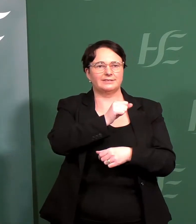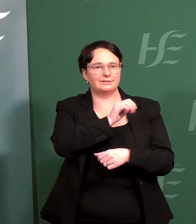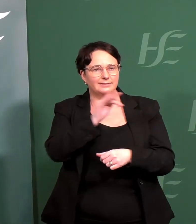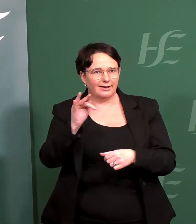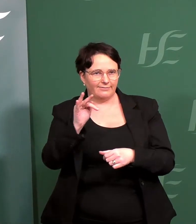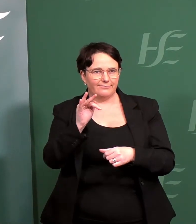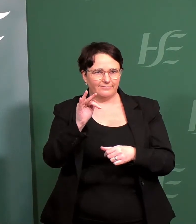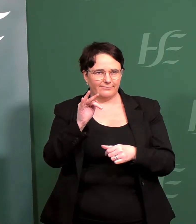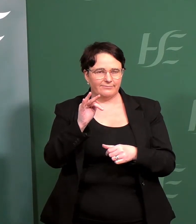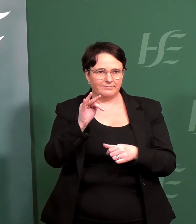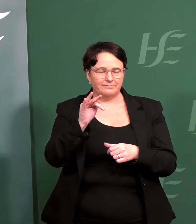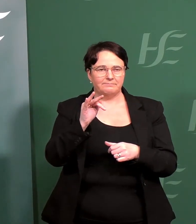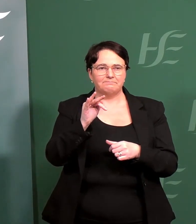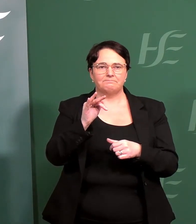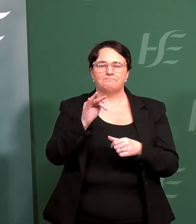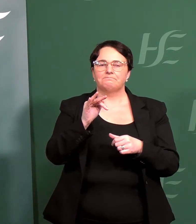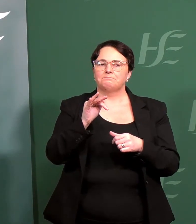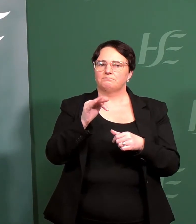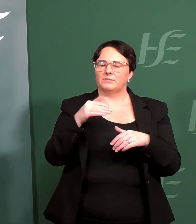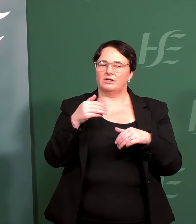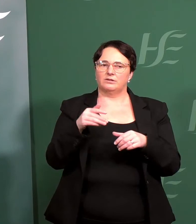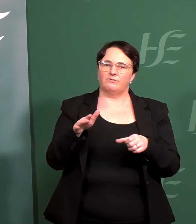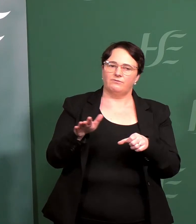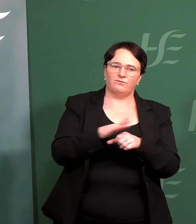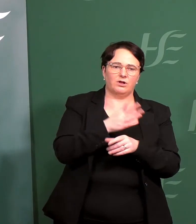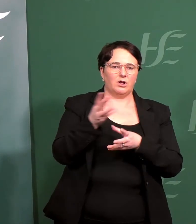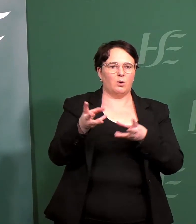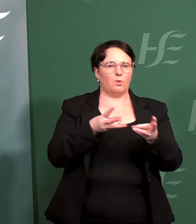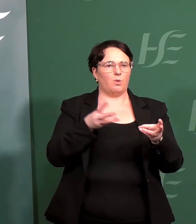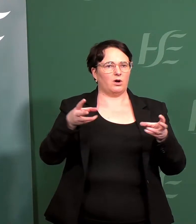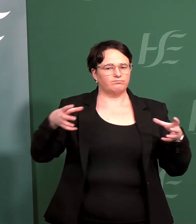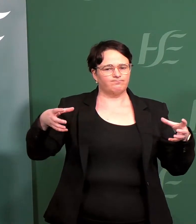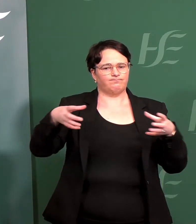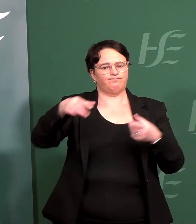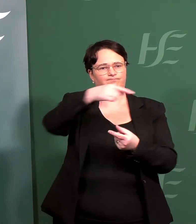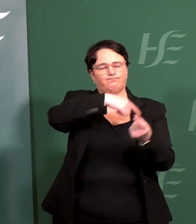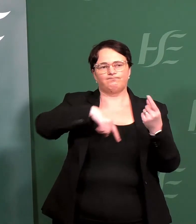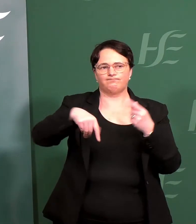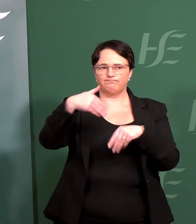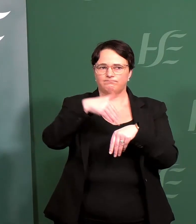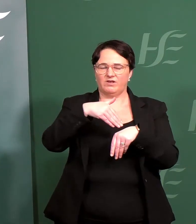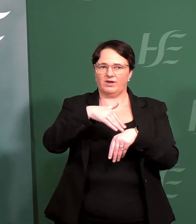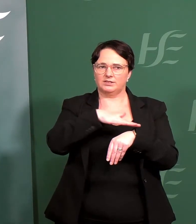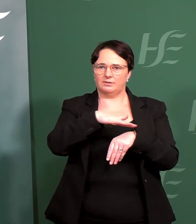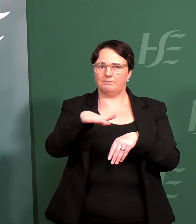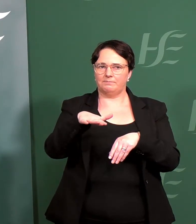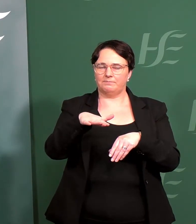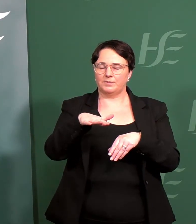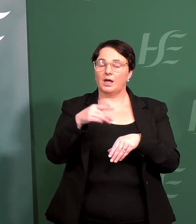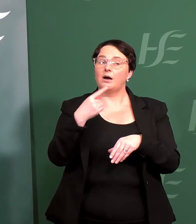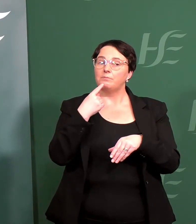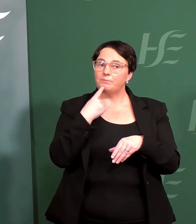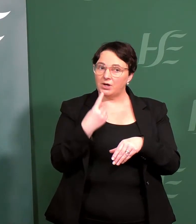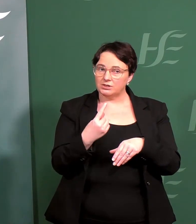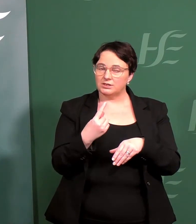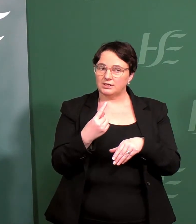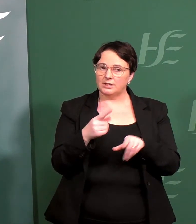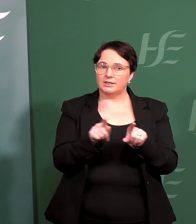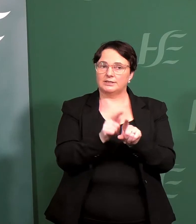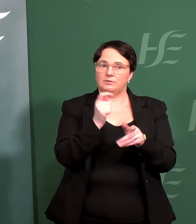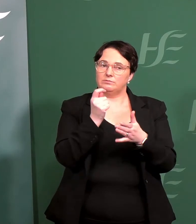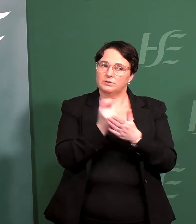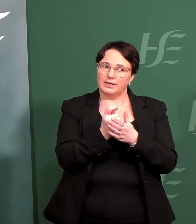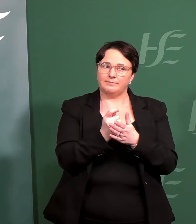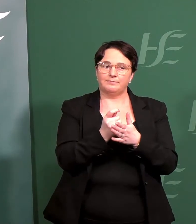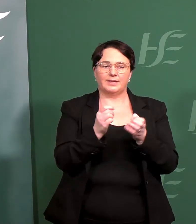Pretty tired, exhausted workforce overall, as we've mentioned before. But having said that, what has given